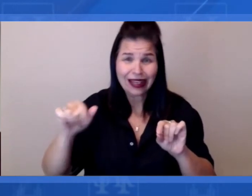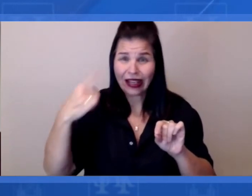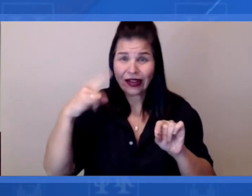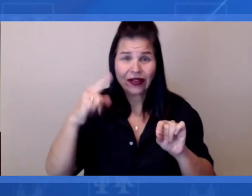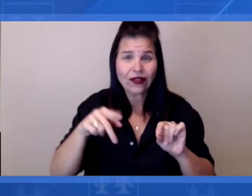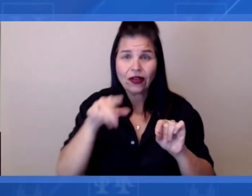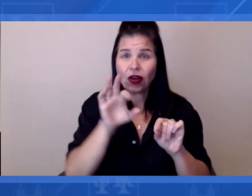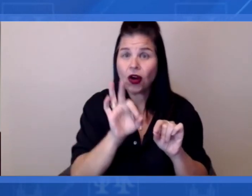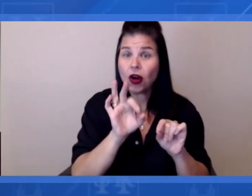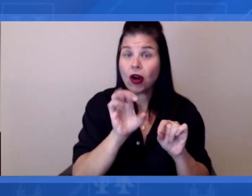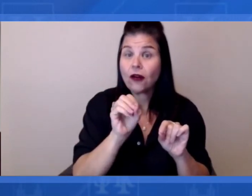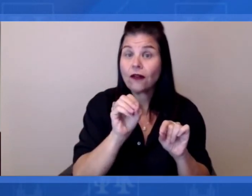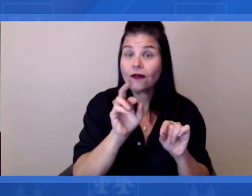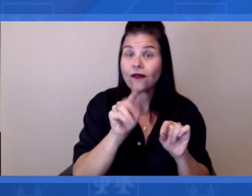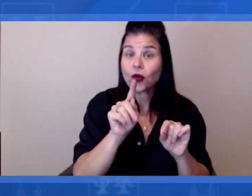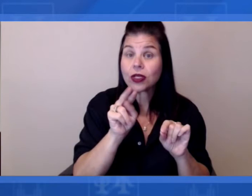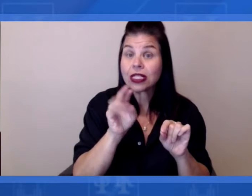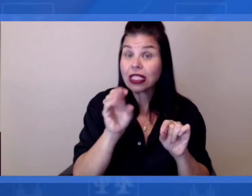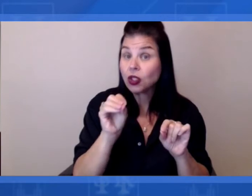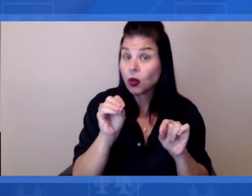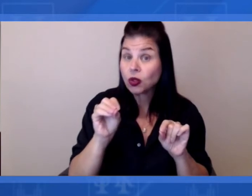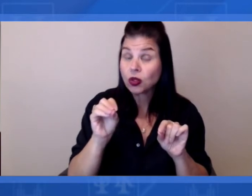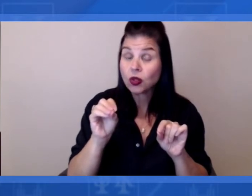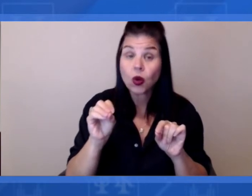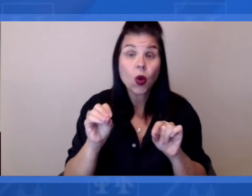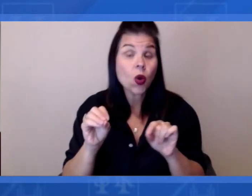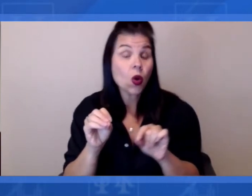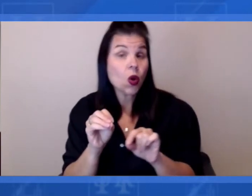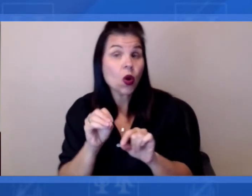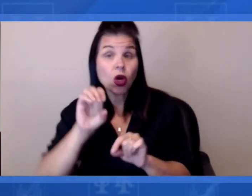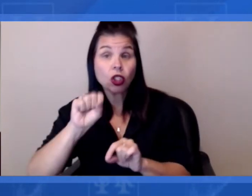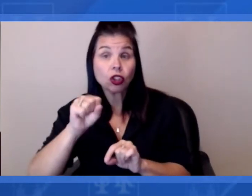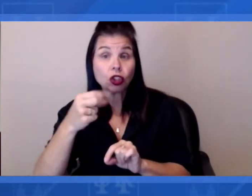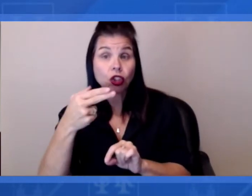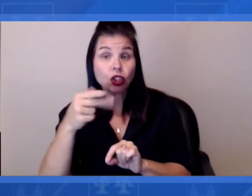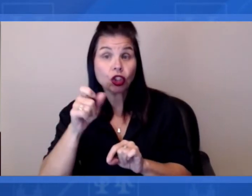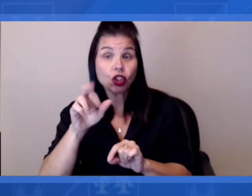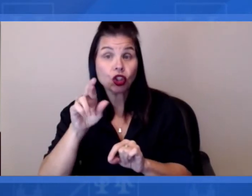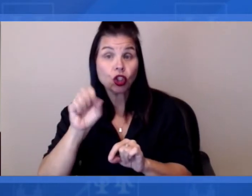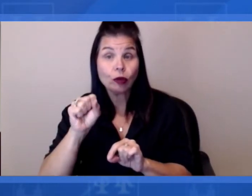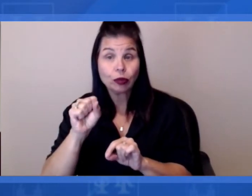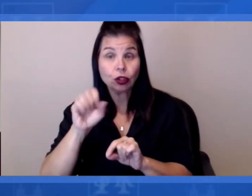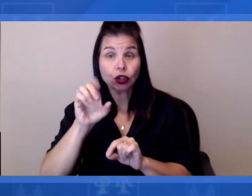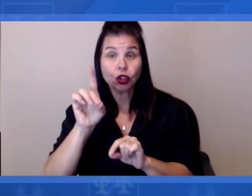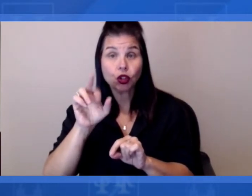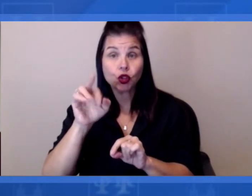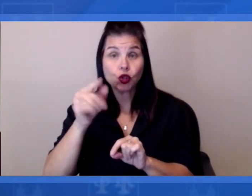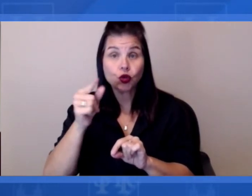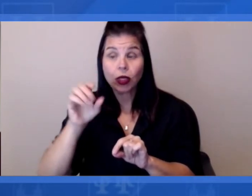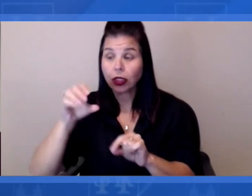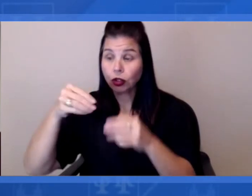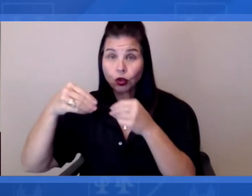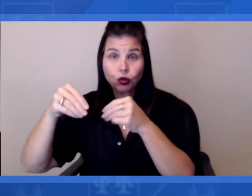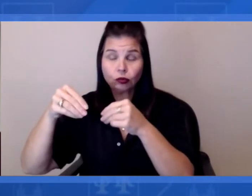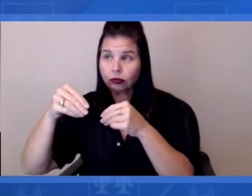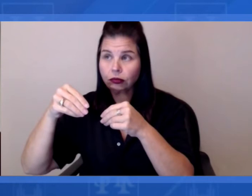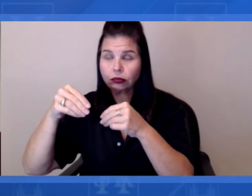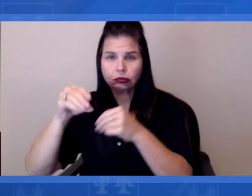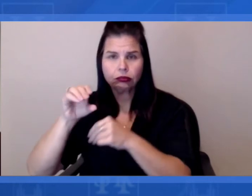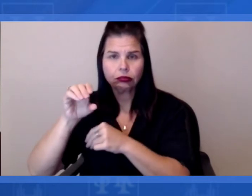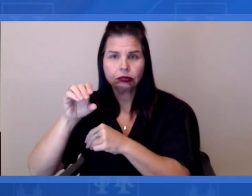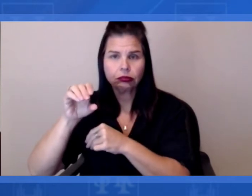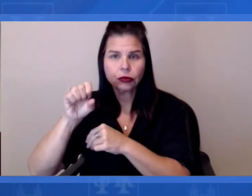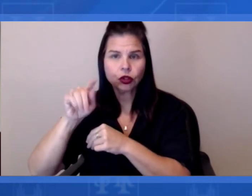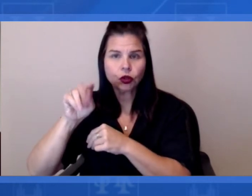Fortino's or Shoppers Drug Mart store across Hamilton, as well as